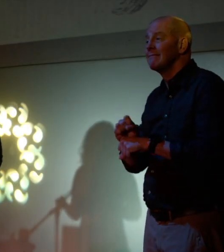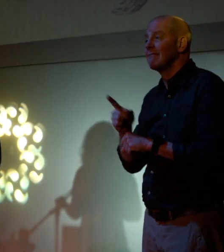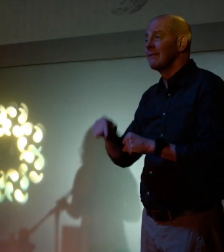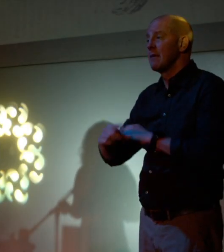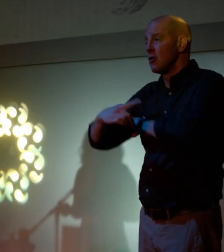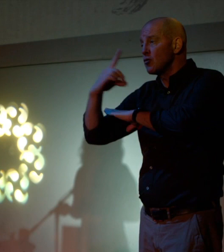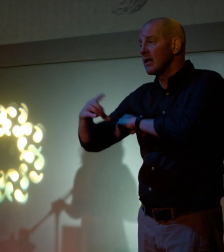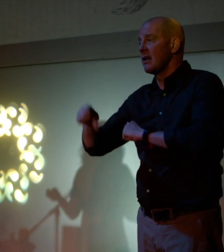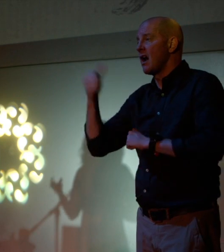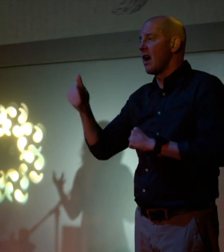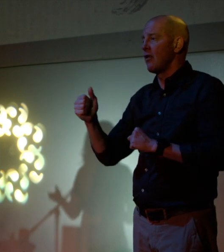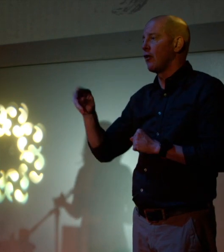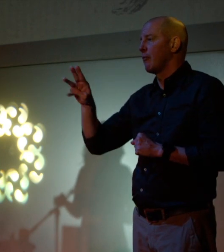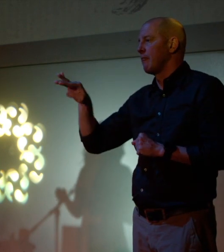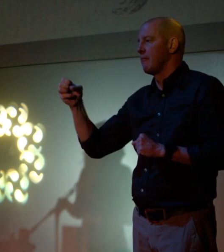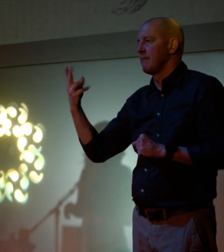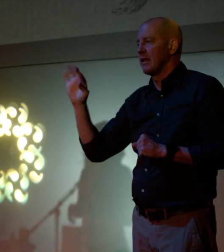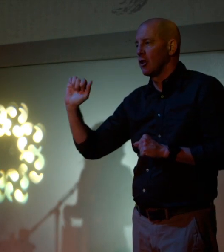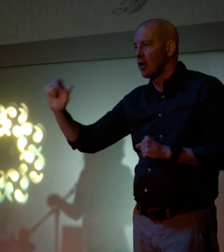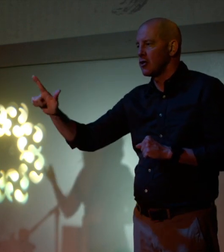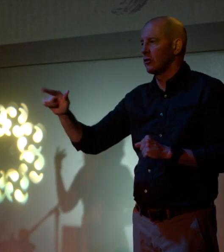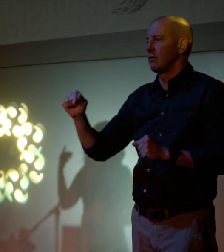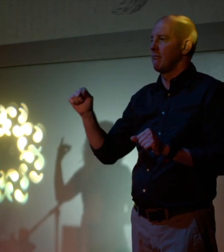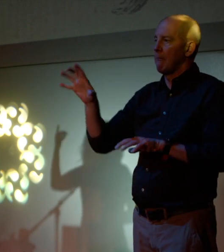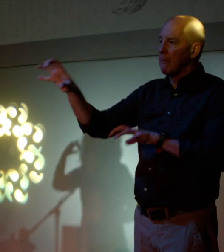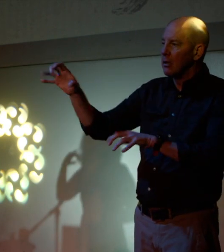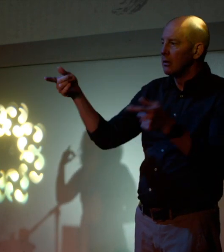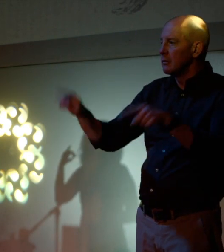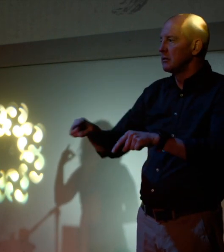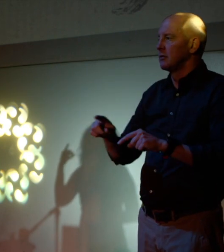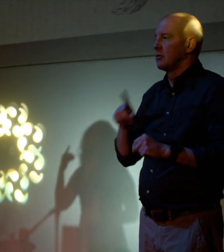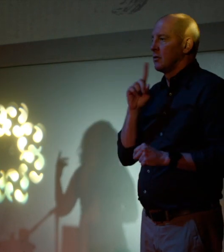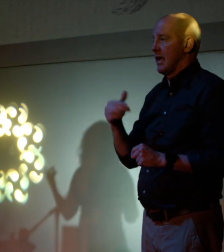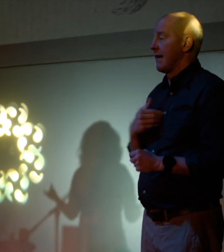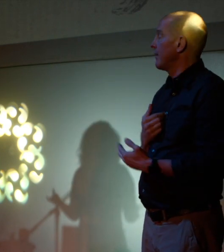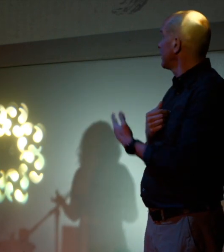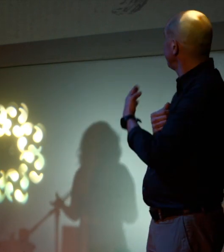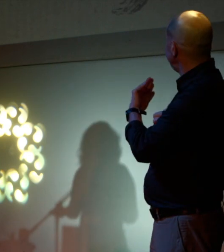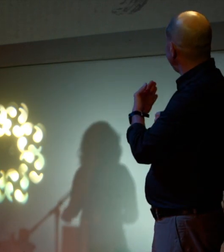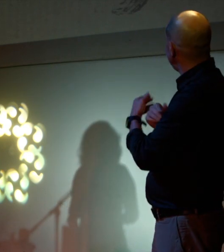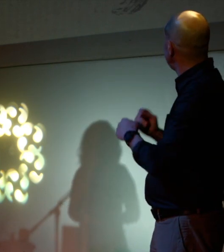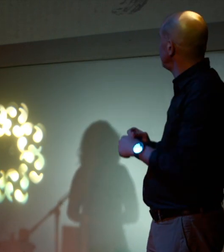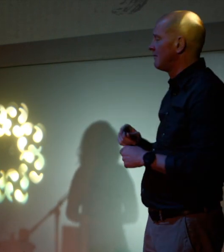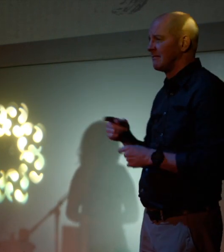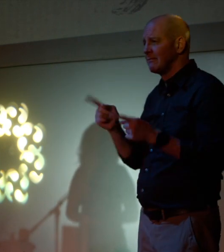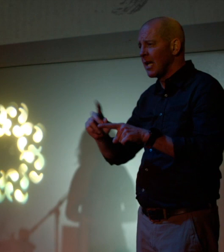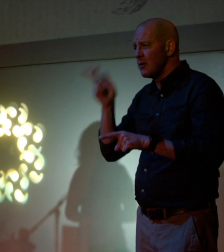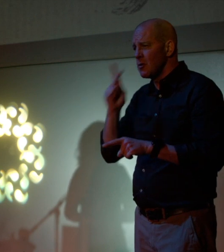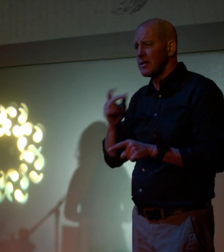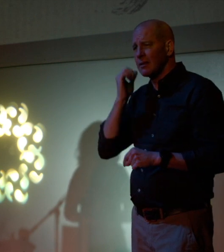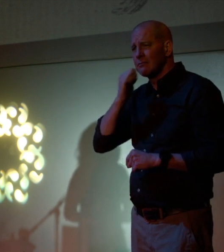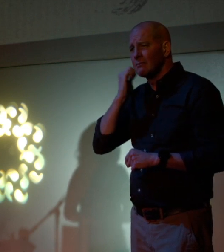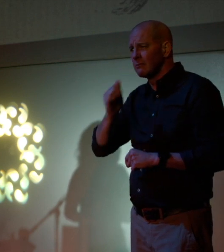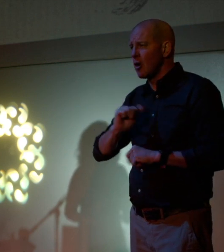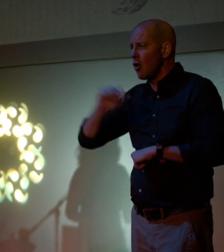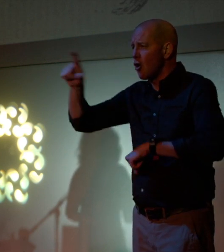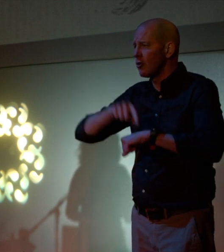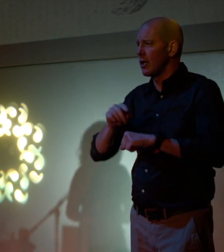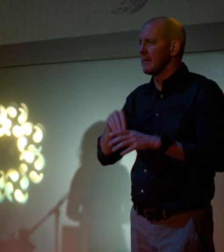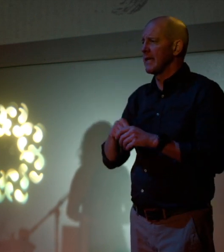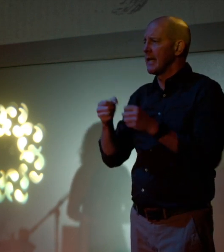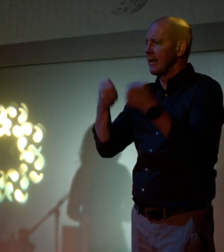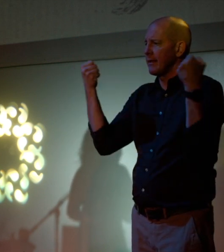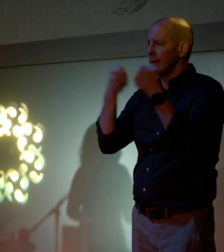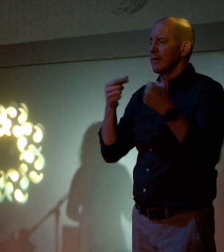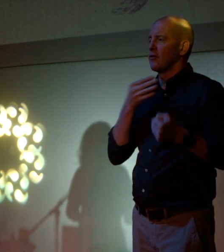dragons and other mythical monsters, dead ones at least, specifically basilisks, were surprisingly common in early cabinets of curiosity in the